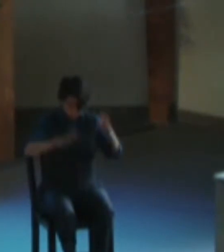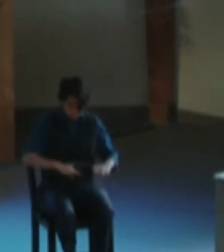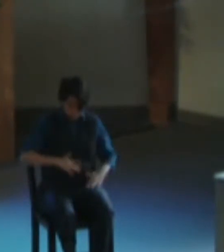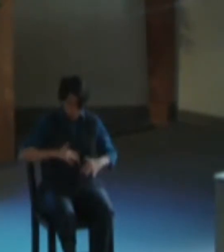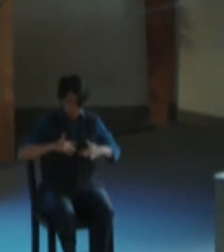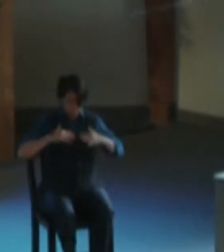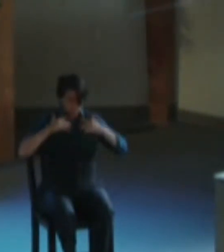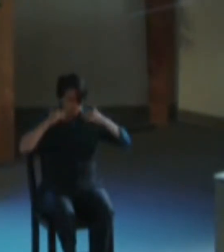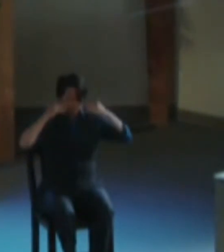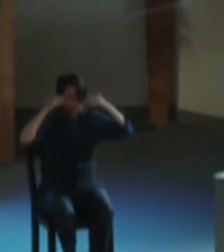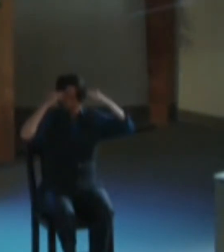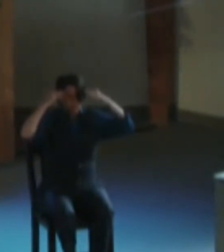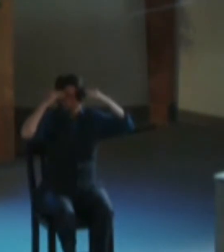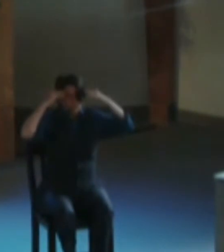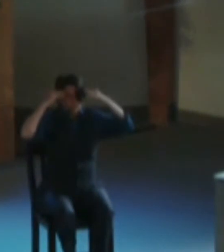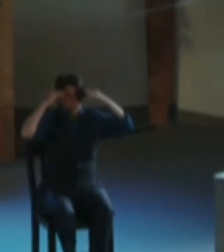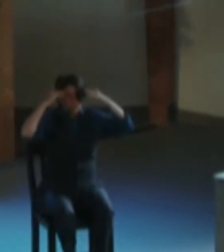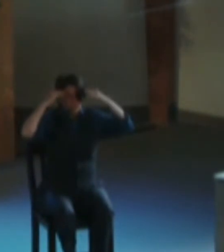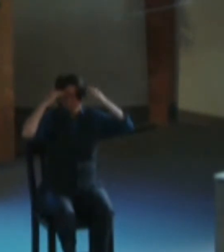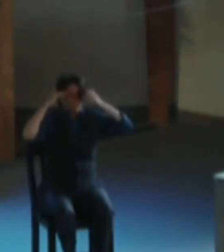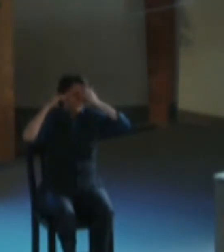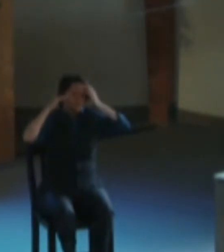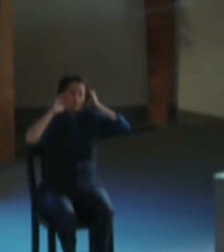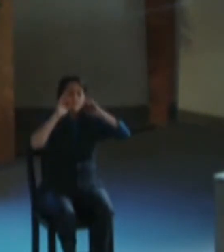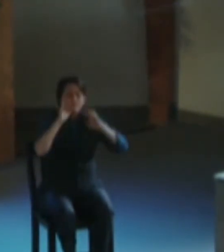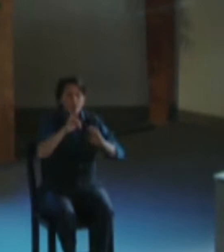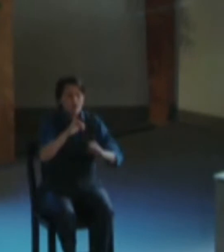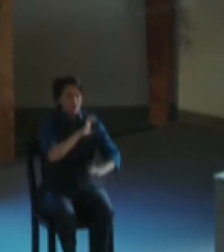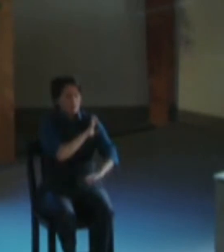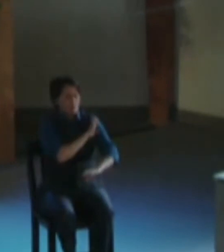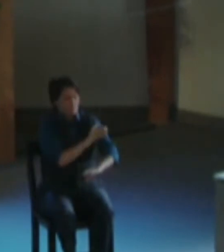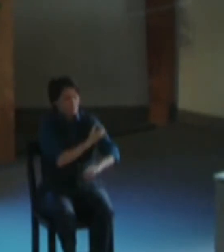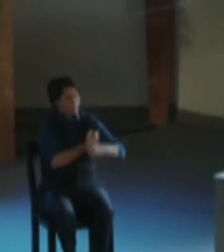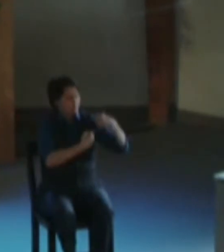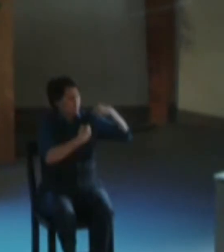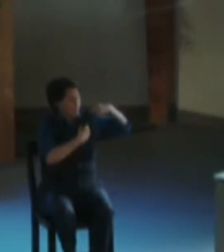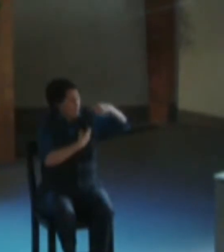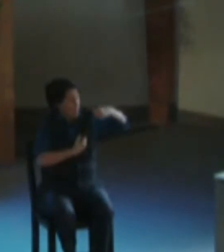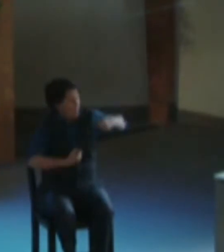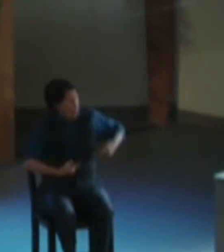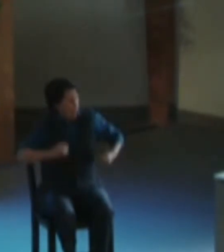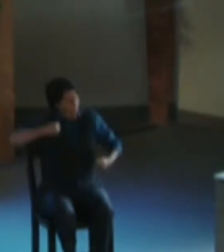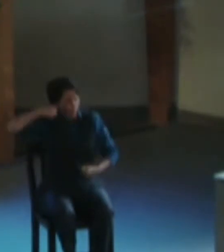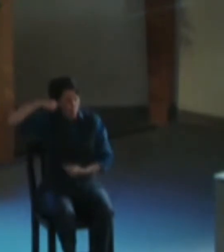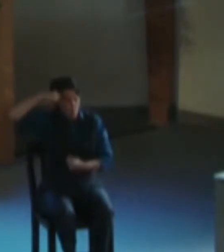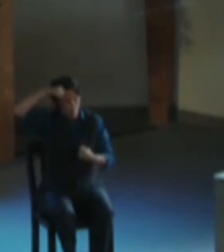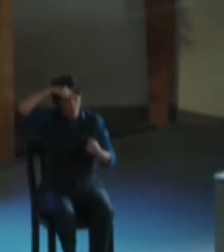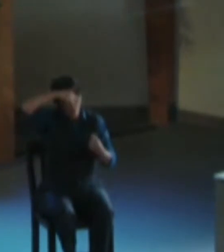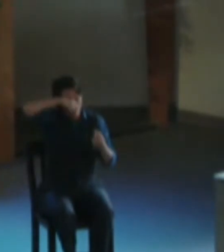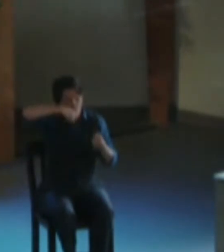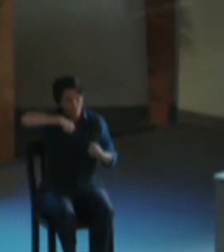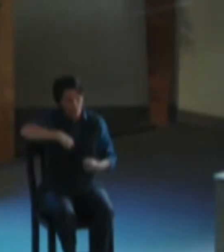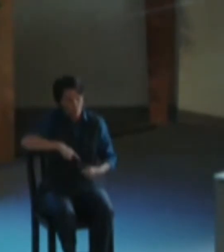And as you feel that pulsing energy rocking through your body, it's